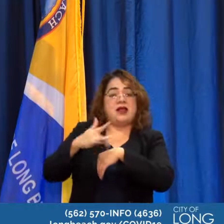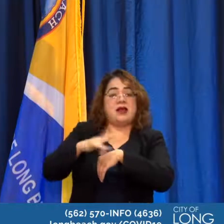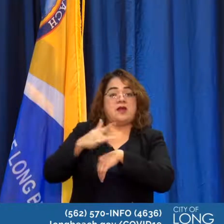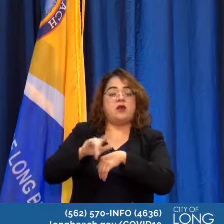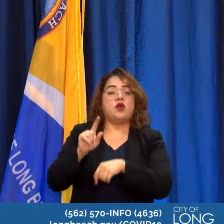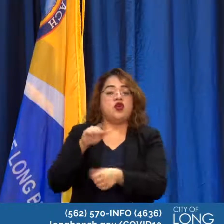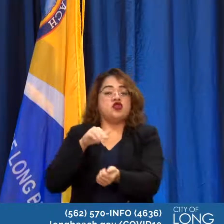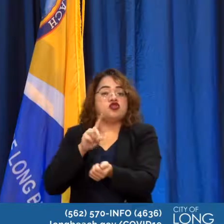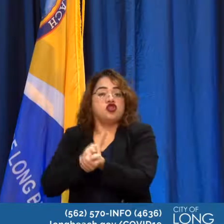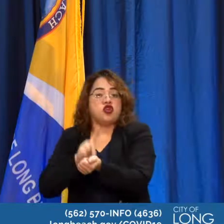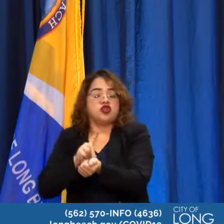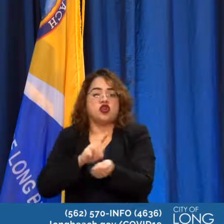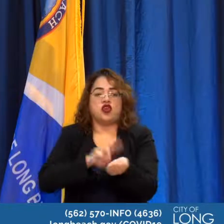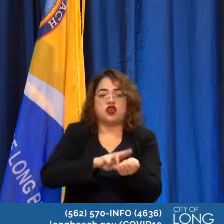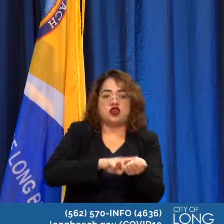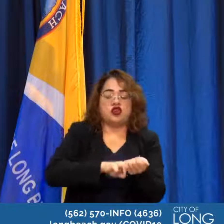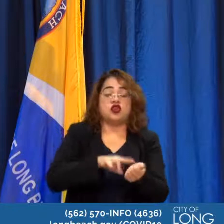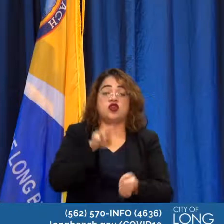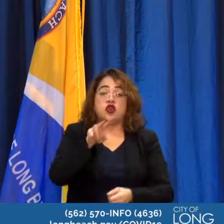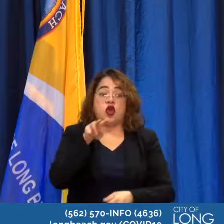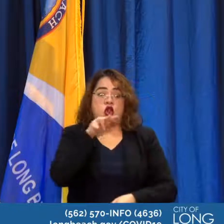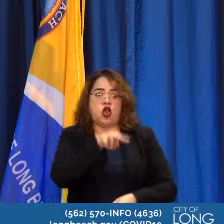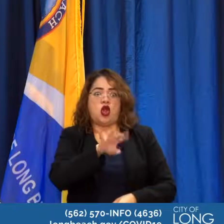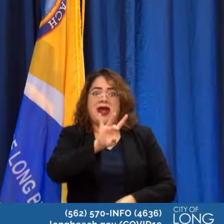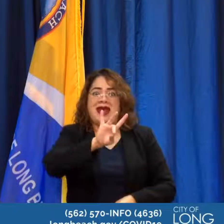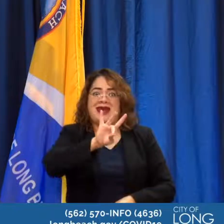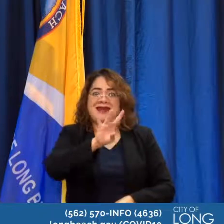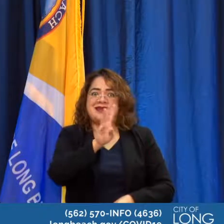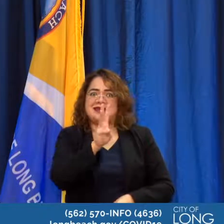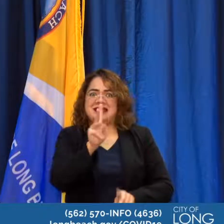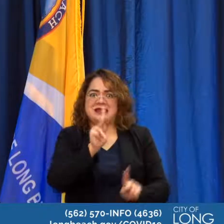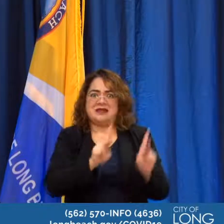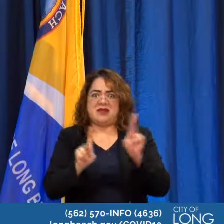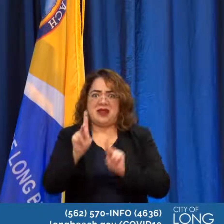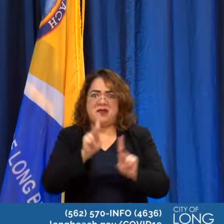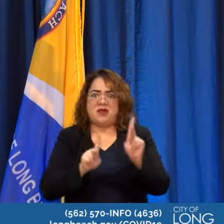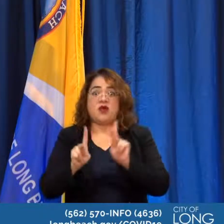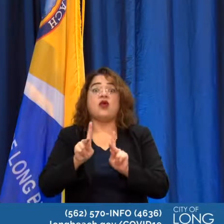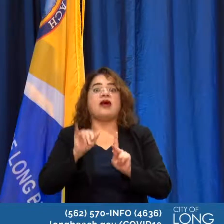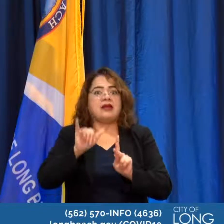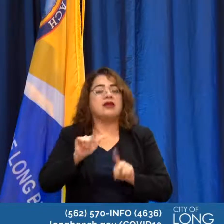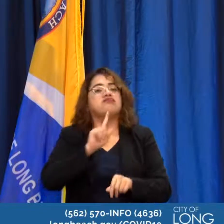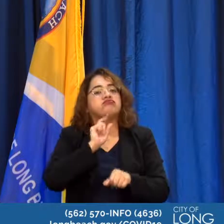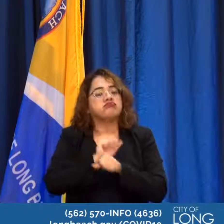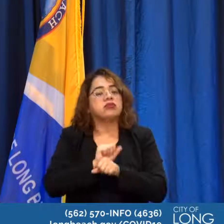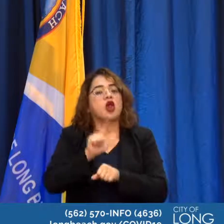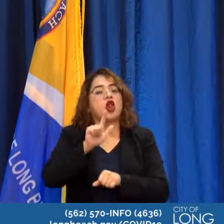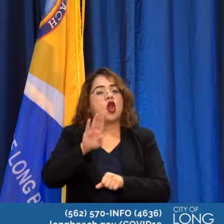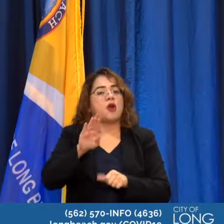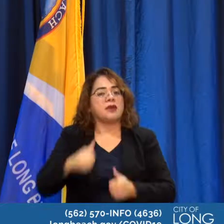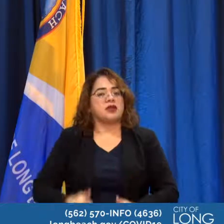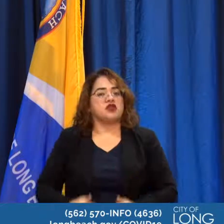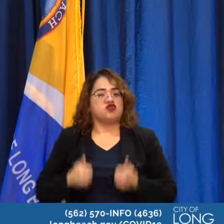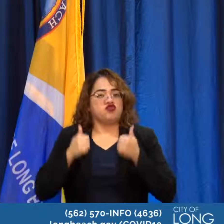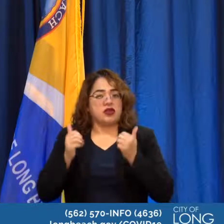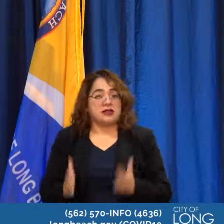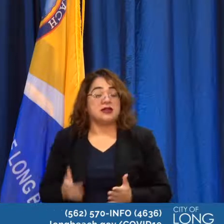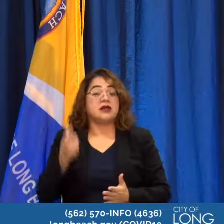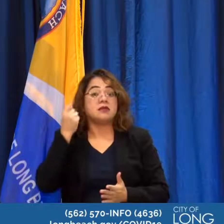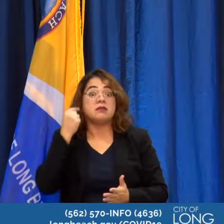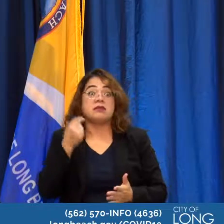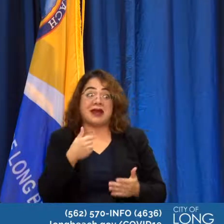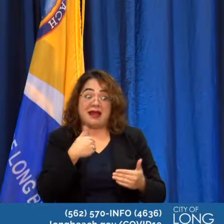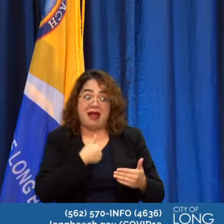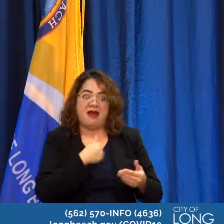available. And so when you see a number like 86 people are hospitalized, those are Long Beach residents. There are many more